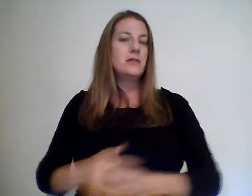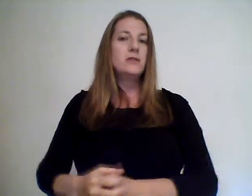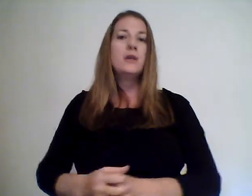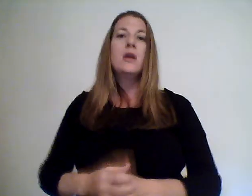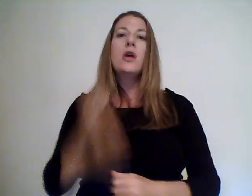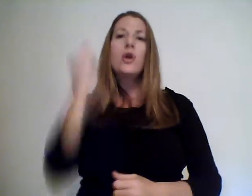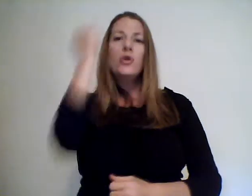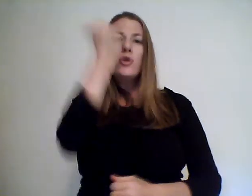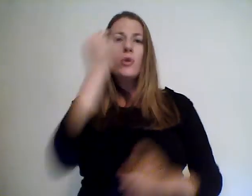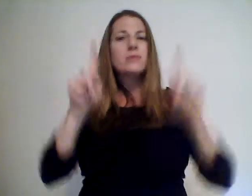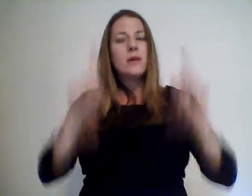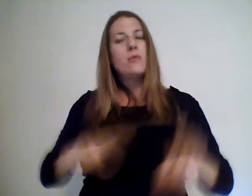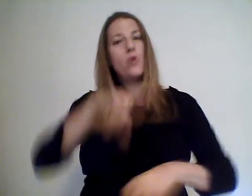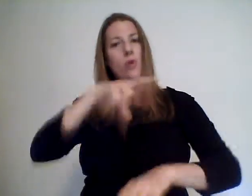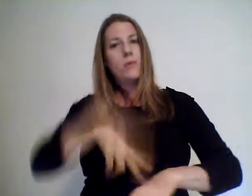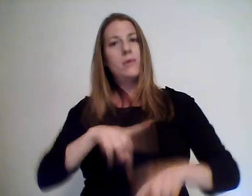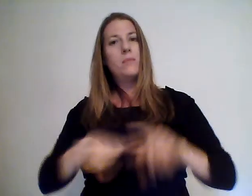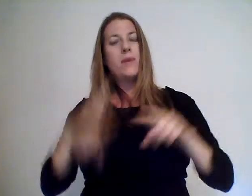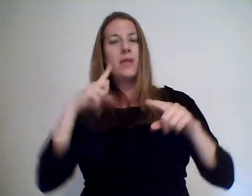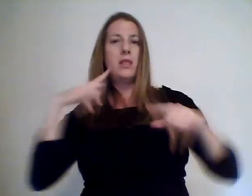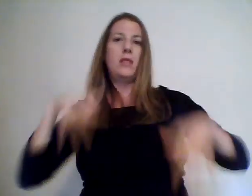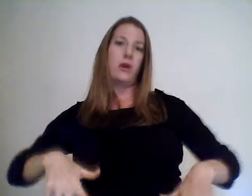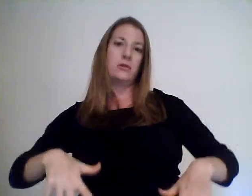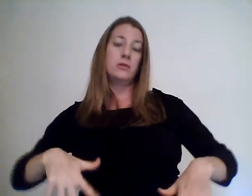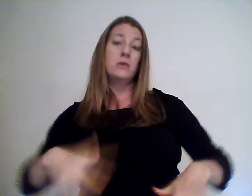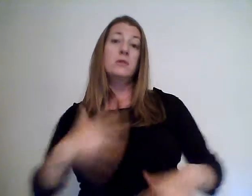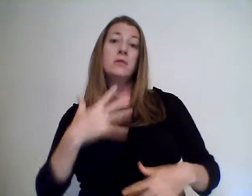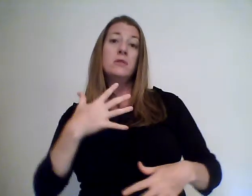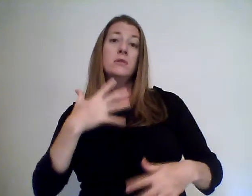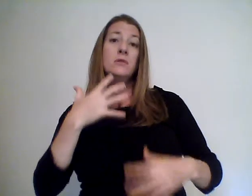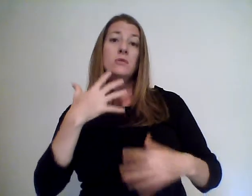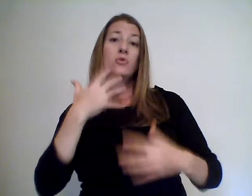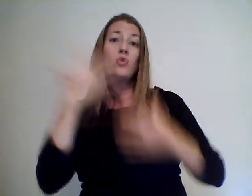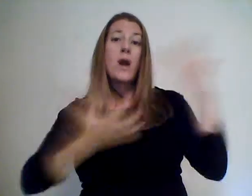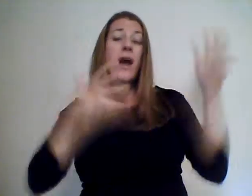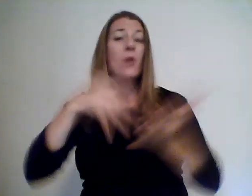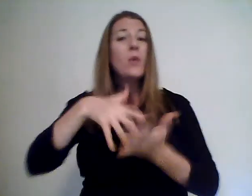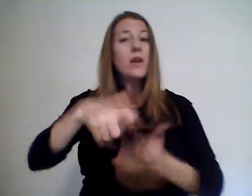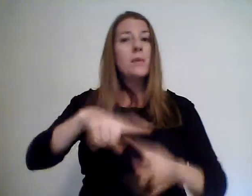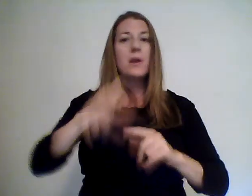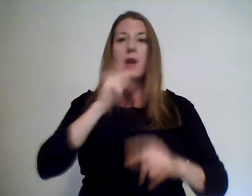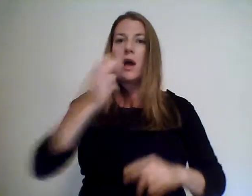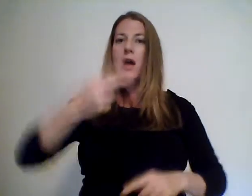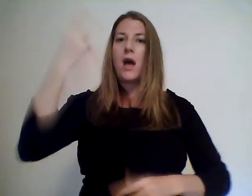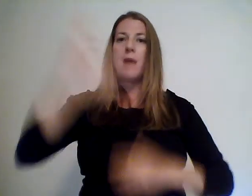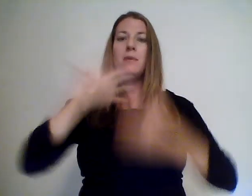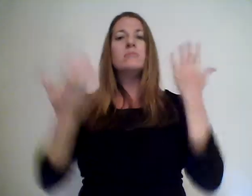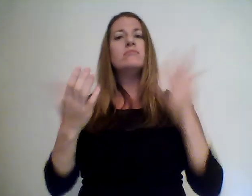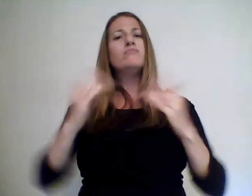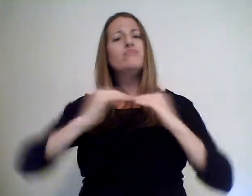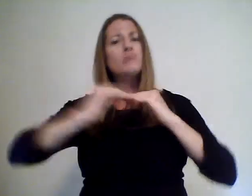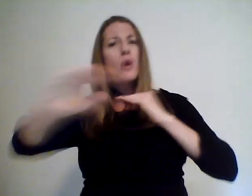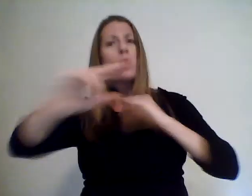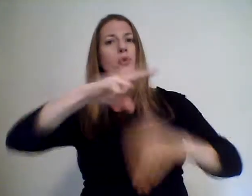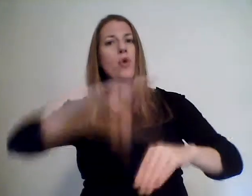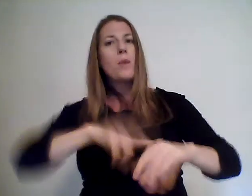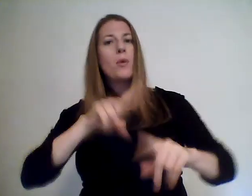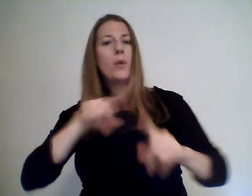but lethargic. Cry is weak but not high-pitched. Tone is normal when awakened for exam. Suck reflex,